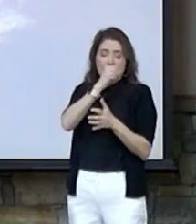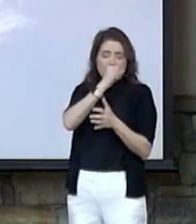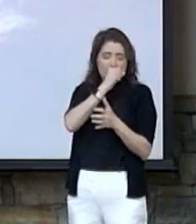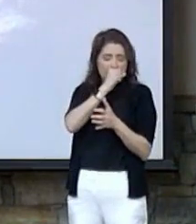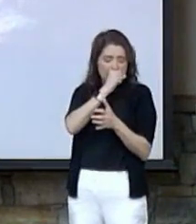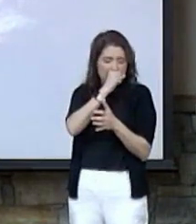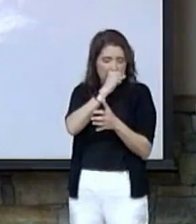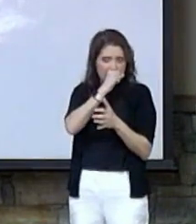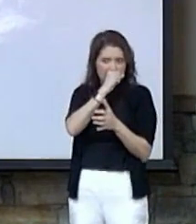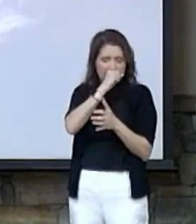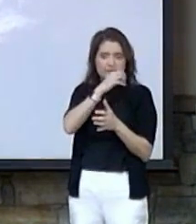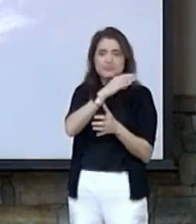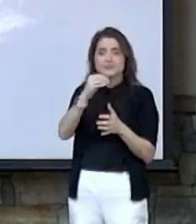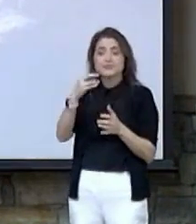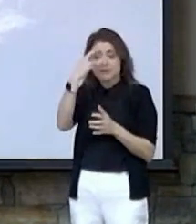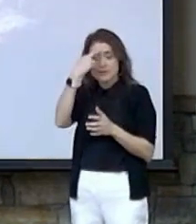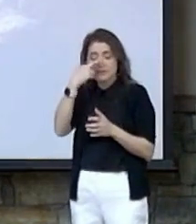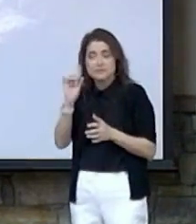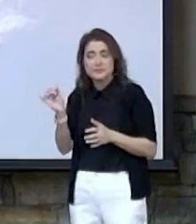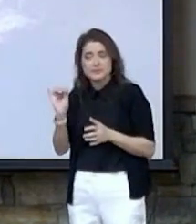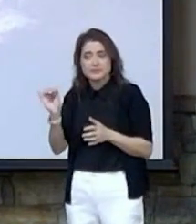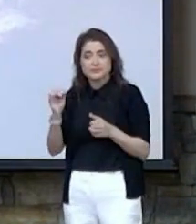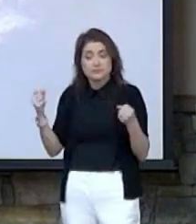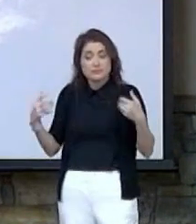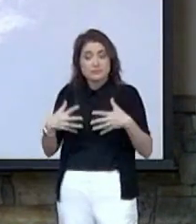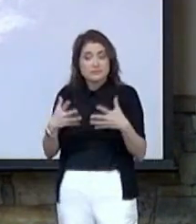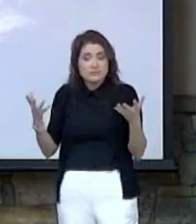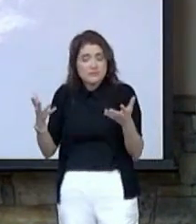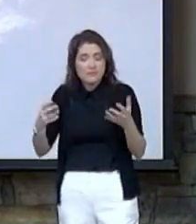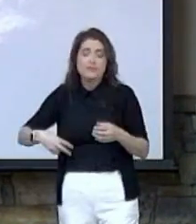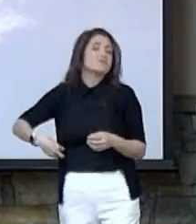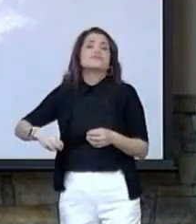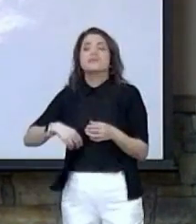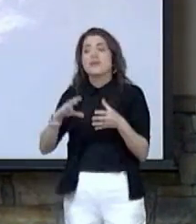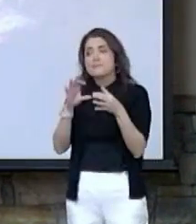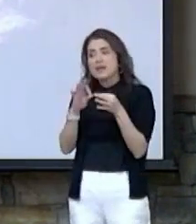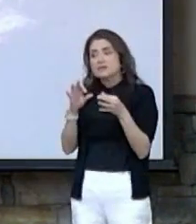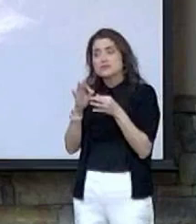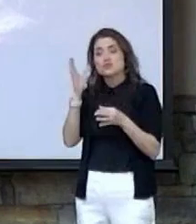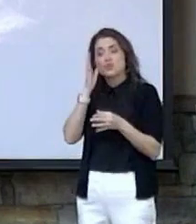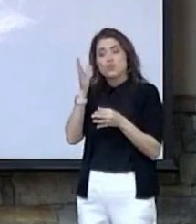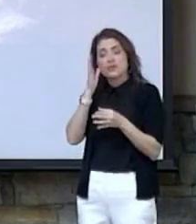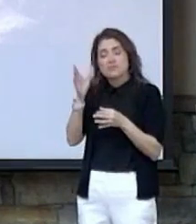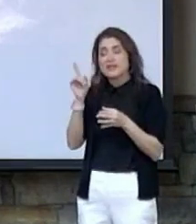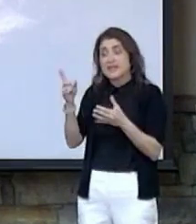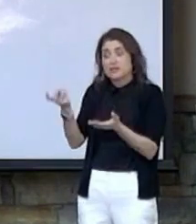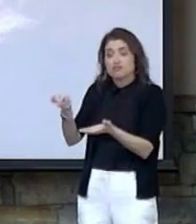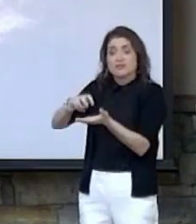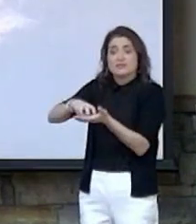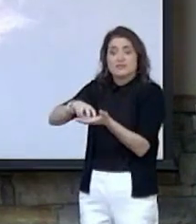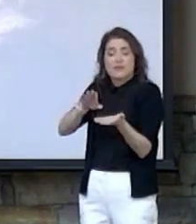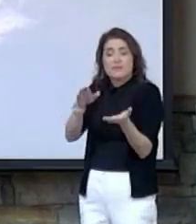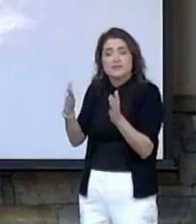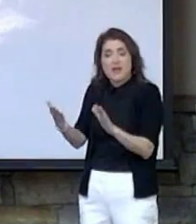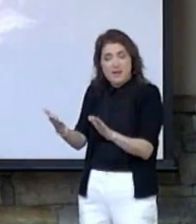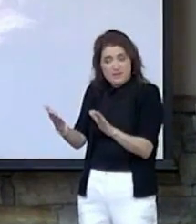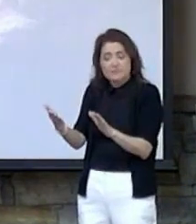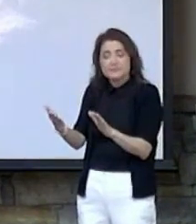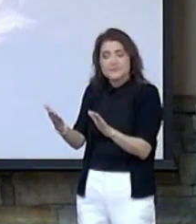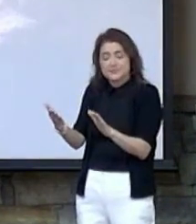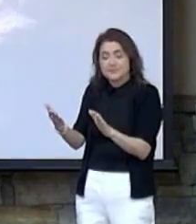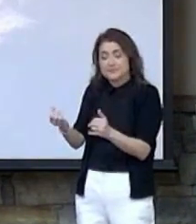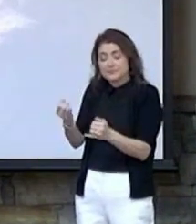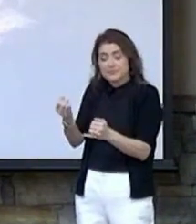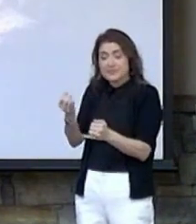Romans. And here's what their fear was. The message would be this: "He is risen from the dead, and the last fraud